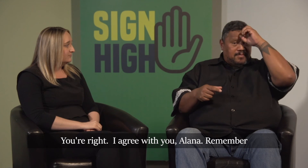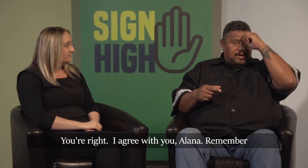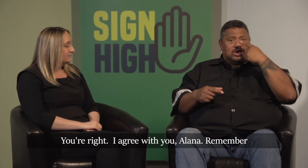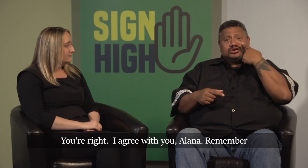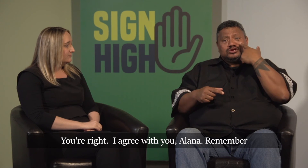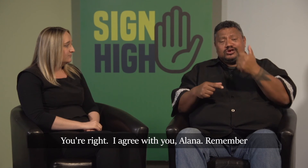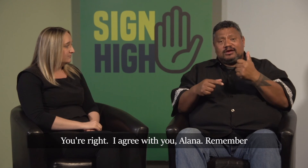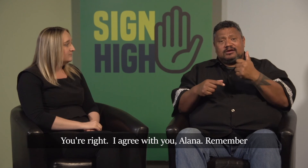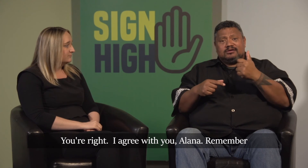Alana. Remember,